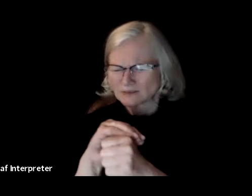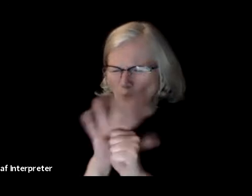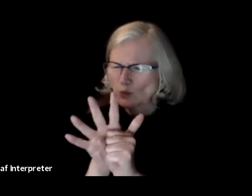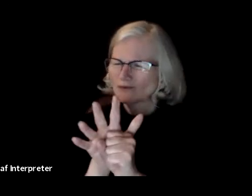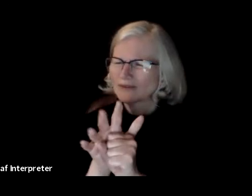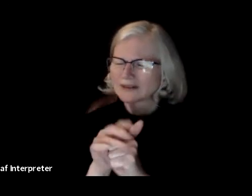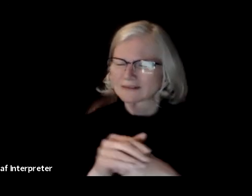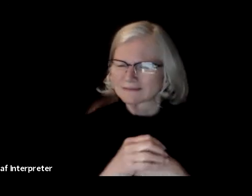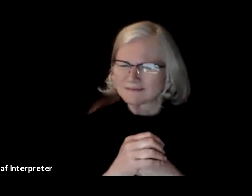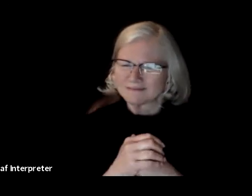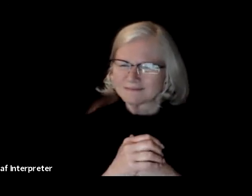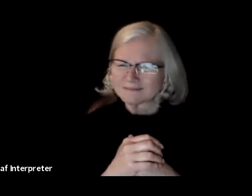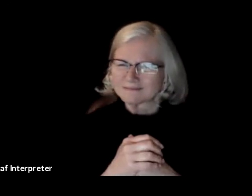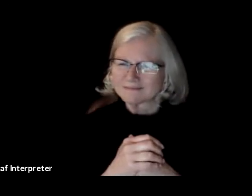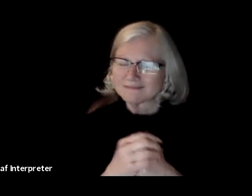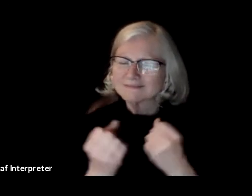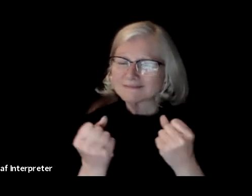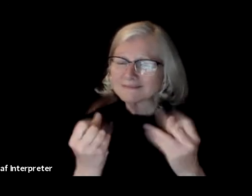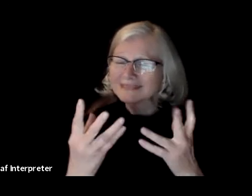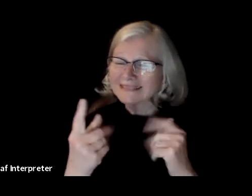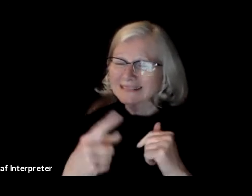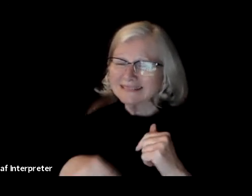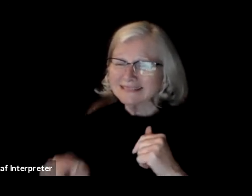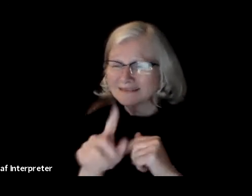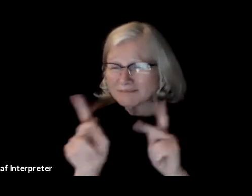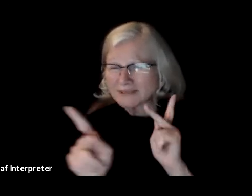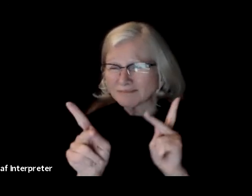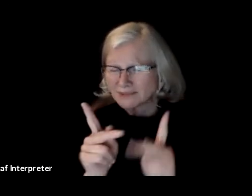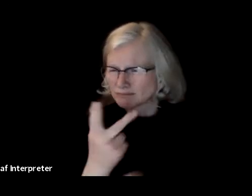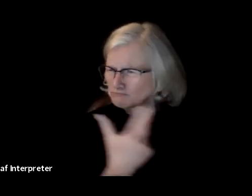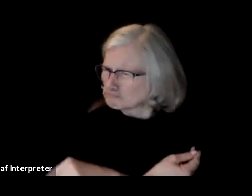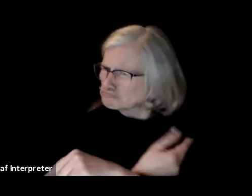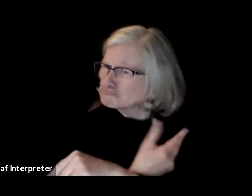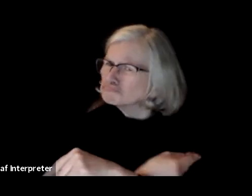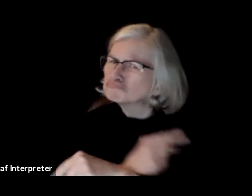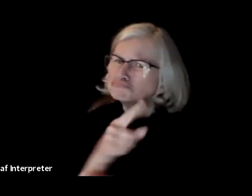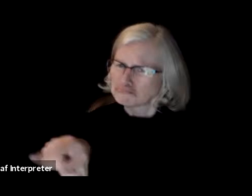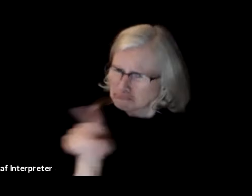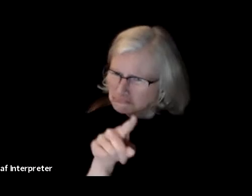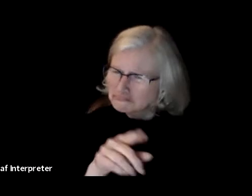been vaccinated against the virus, this